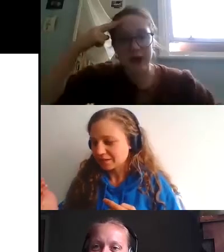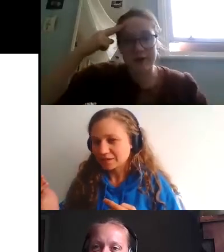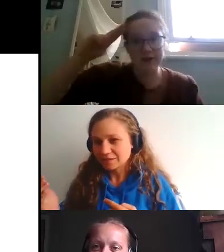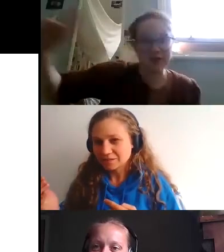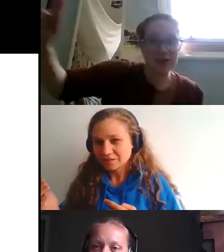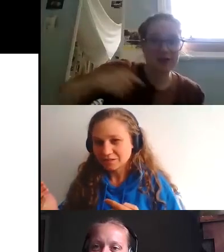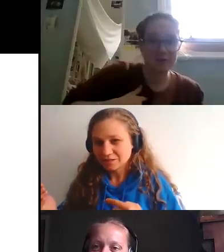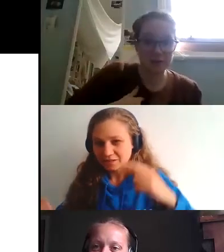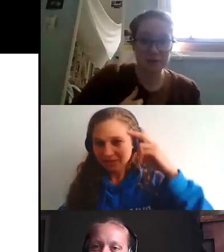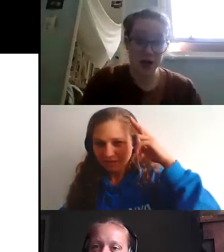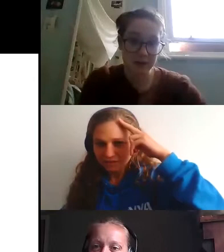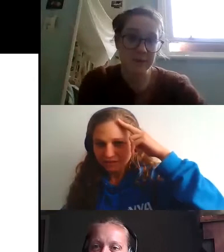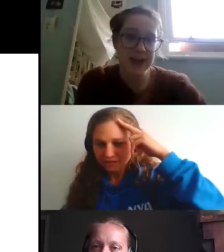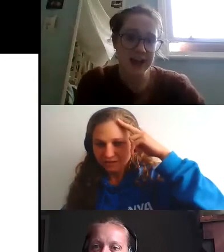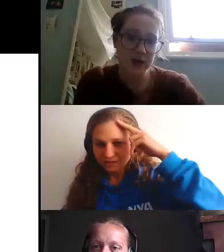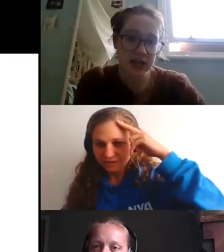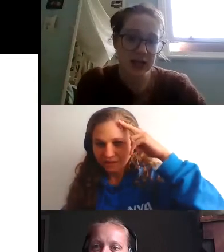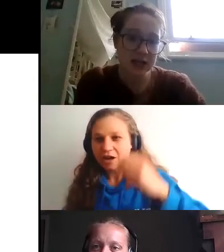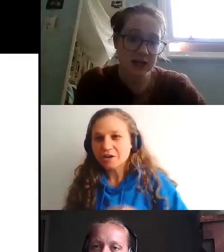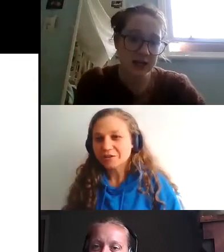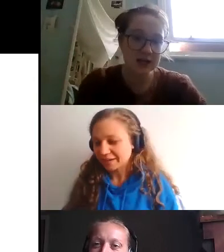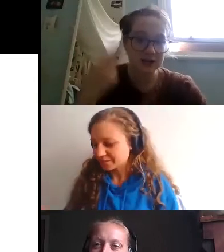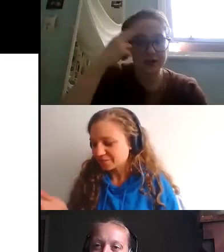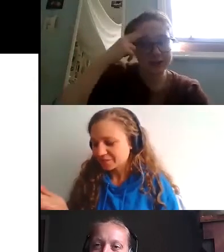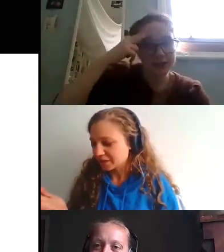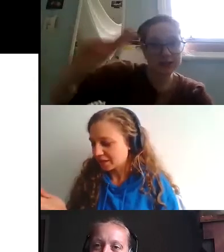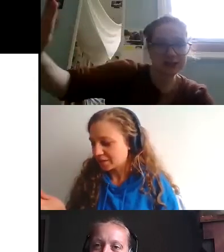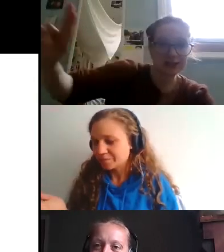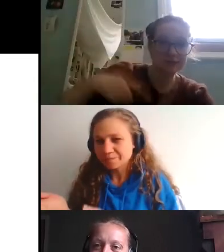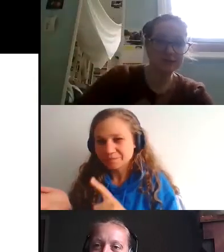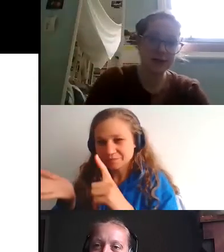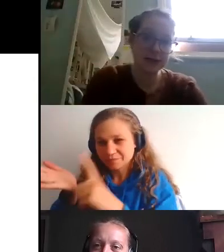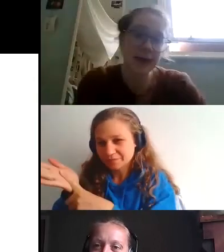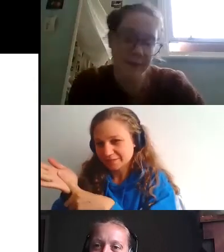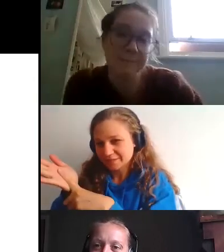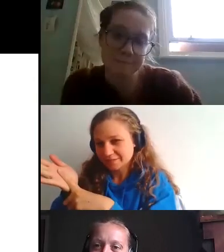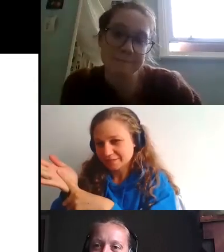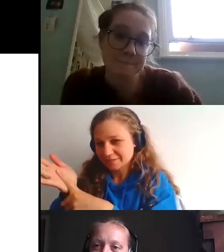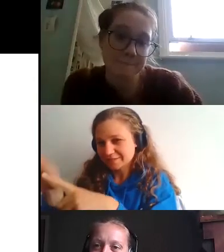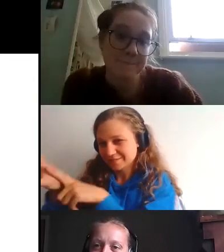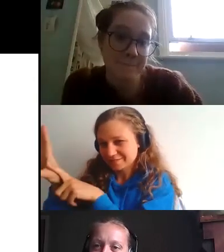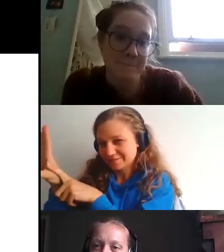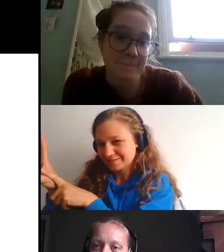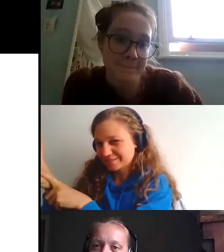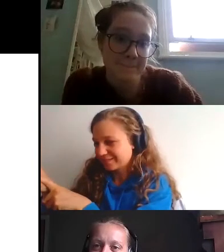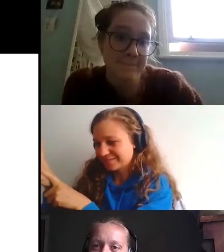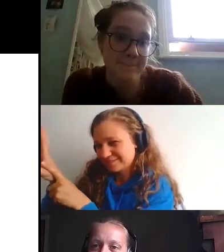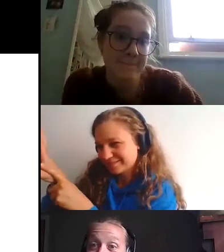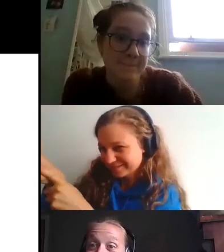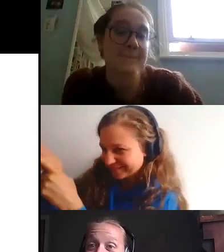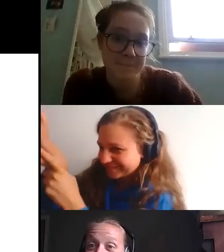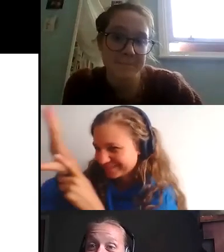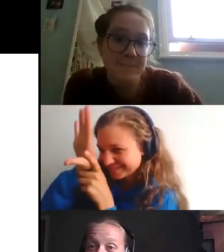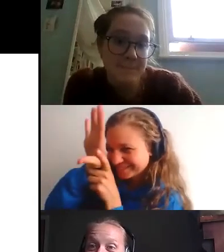So guys, name my, but yeah, you've got it. See? Yeah. Mm-hmm.